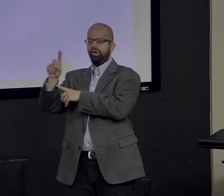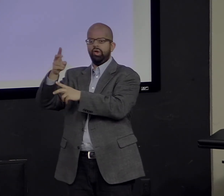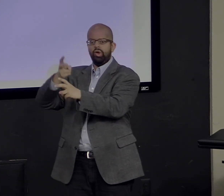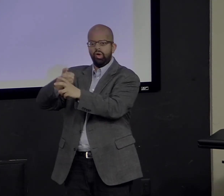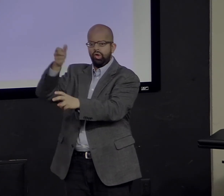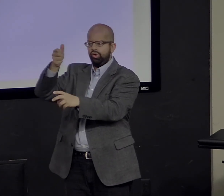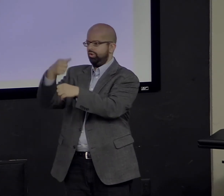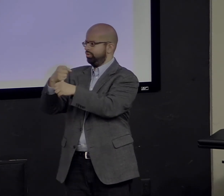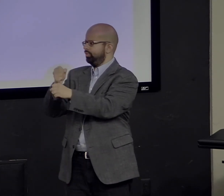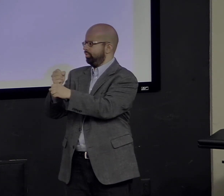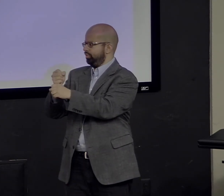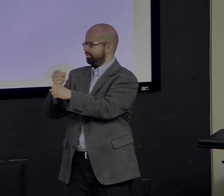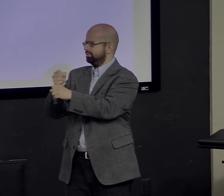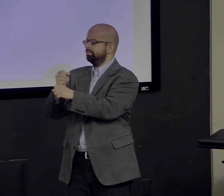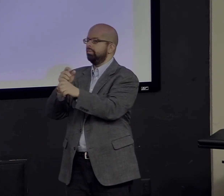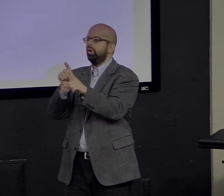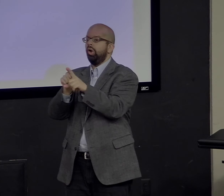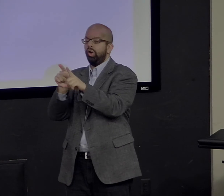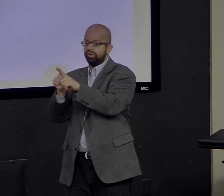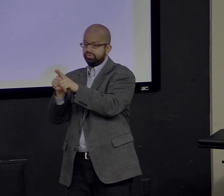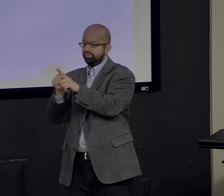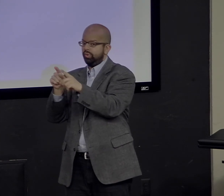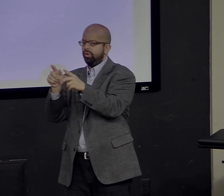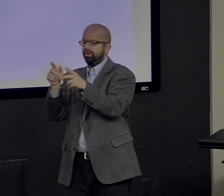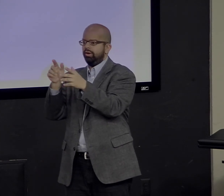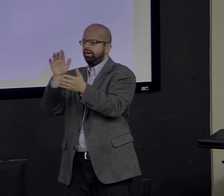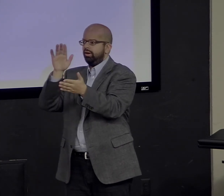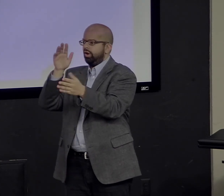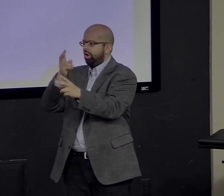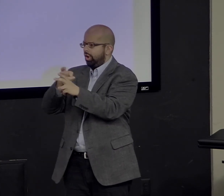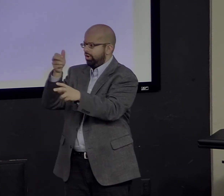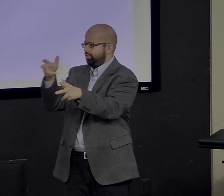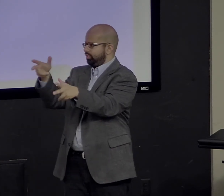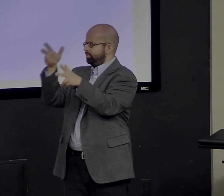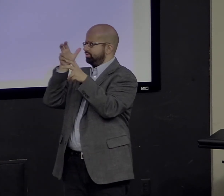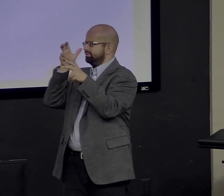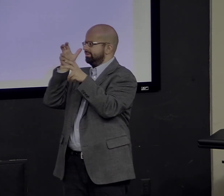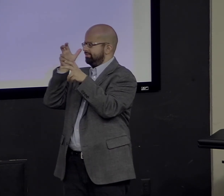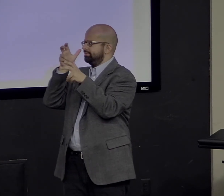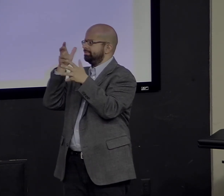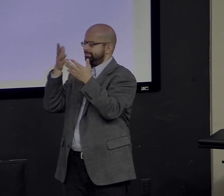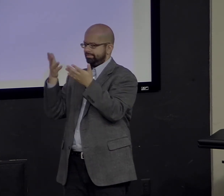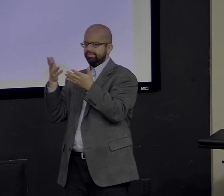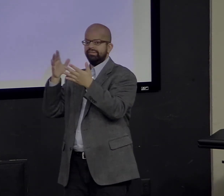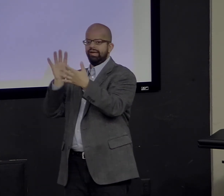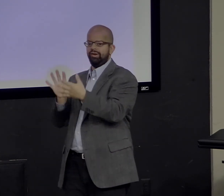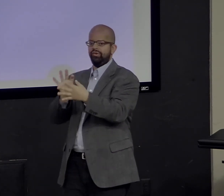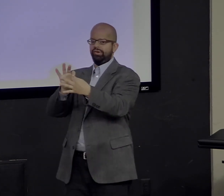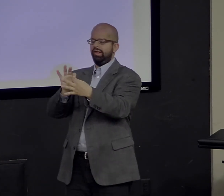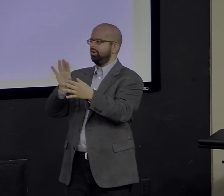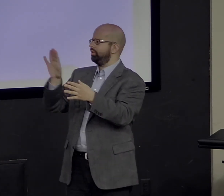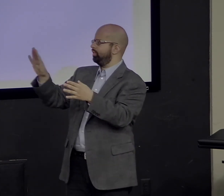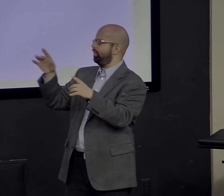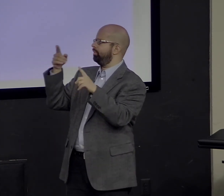difference is marked signs are harder to produce and also harder to